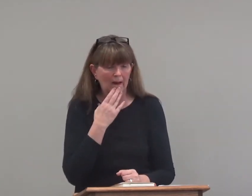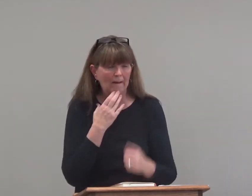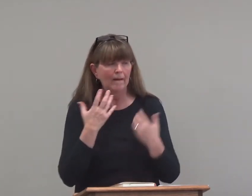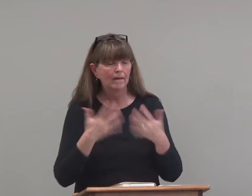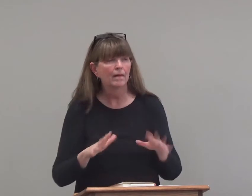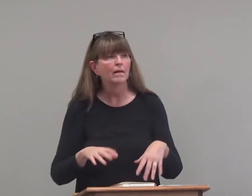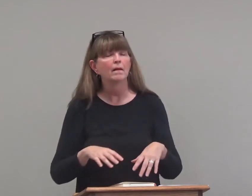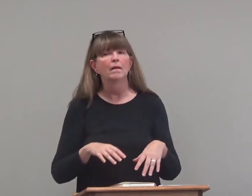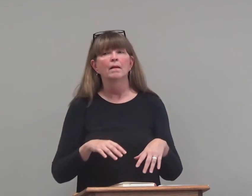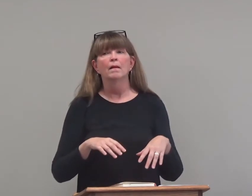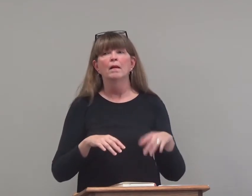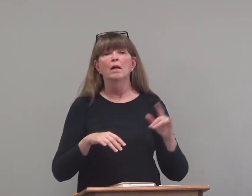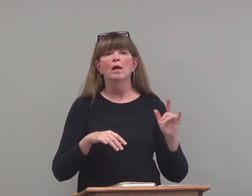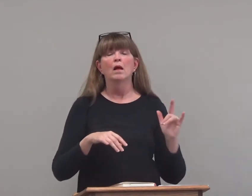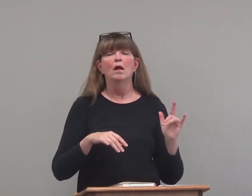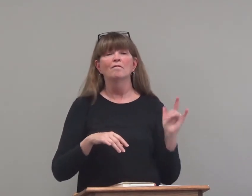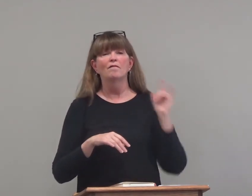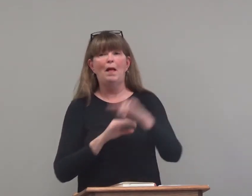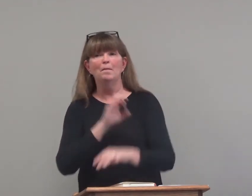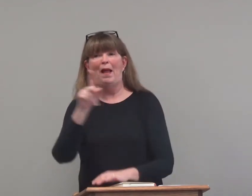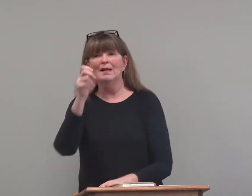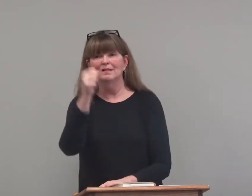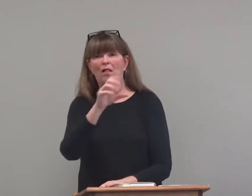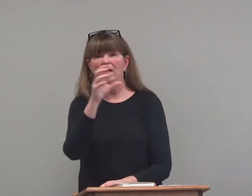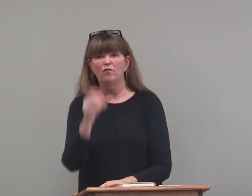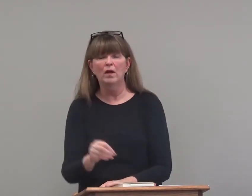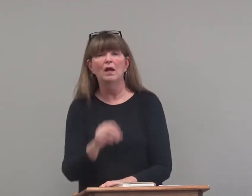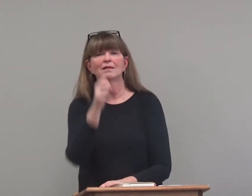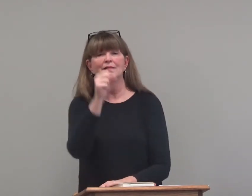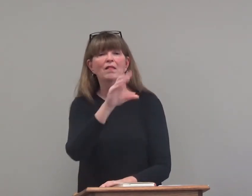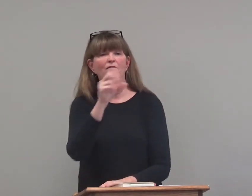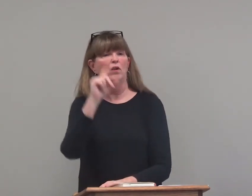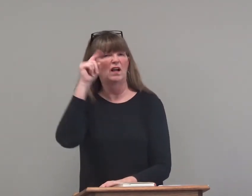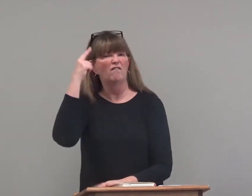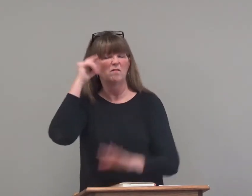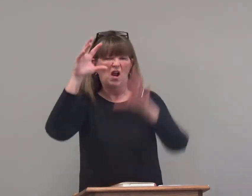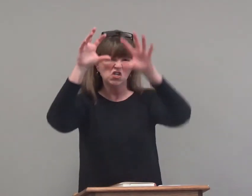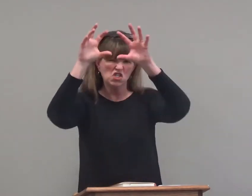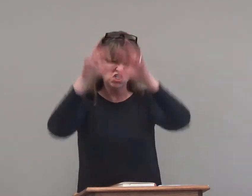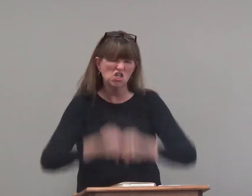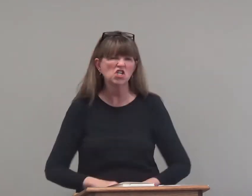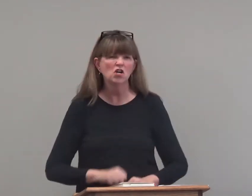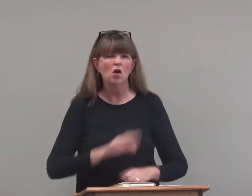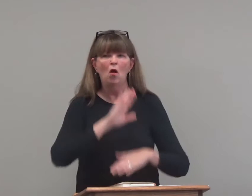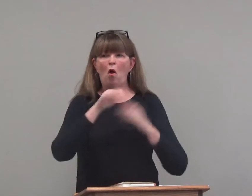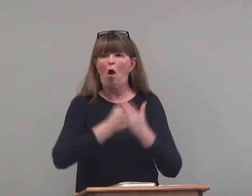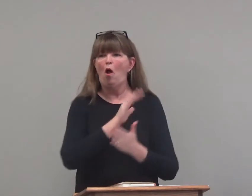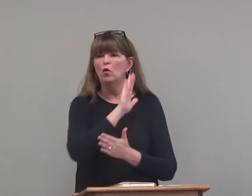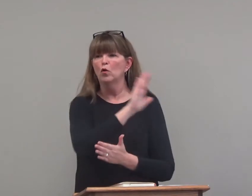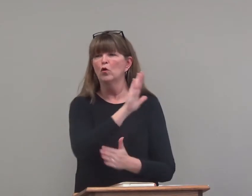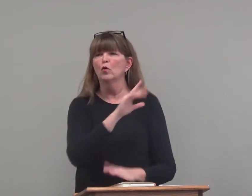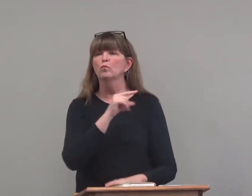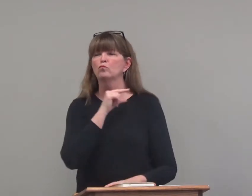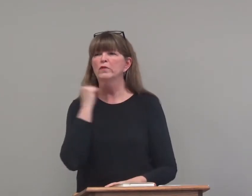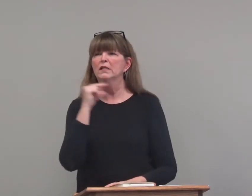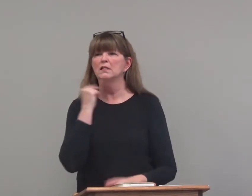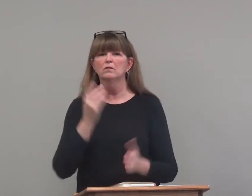his daughter married a woman. And then they were flying back to South Africa, and the South African government